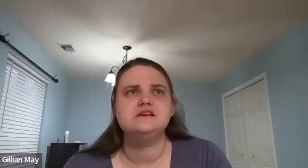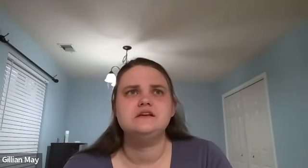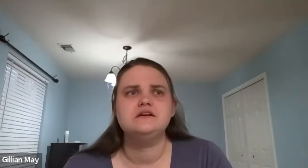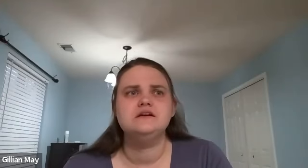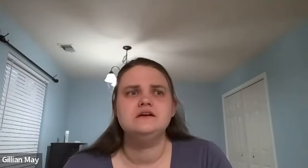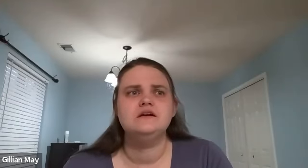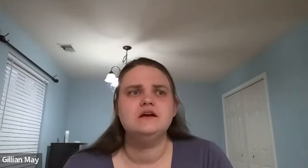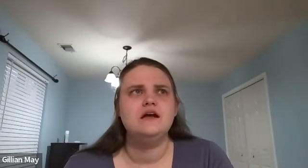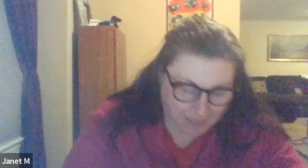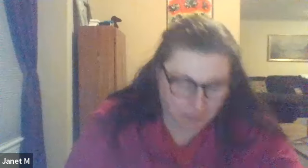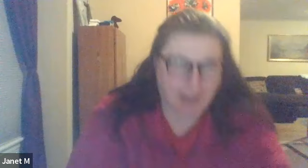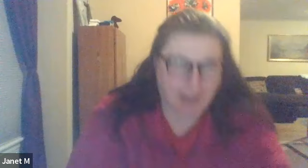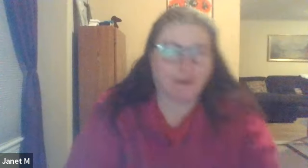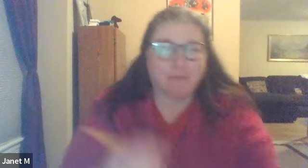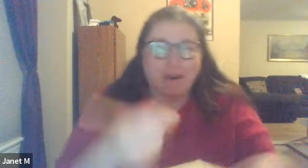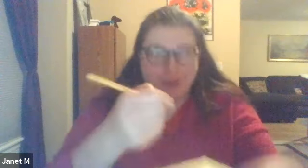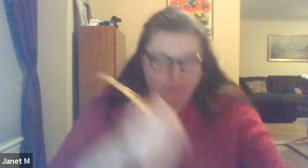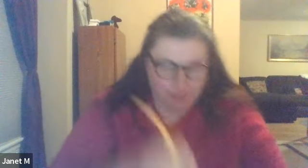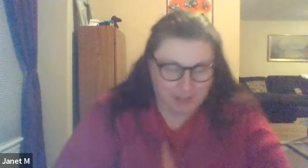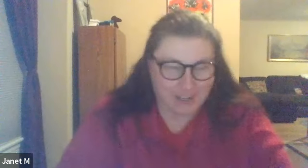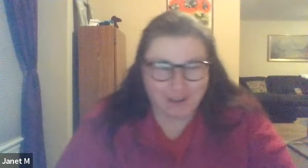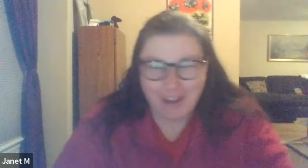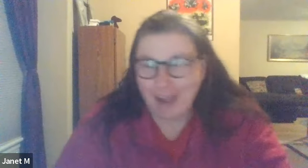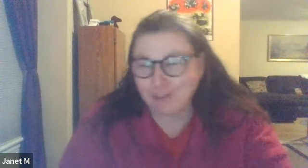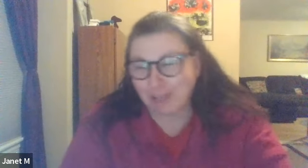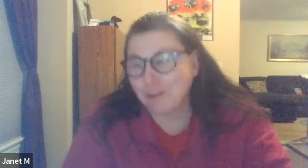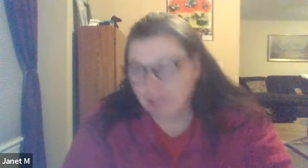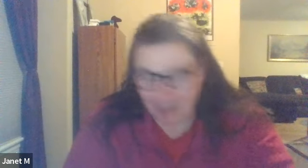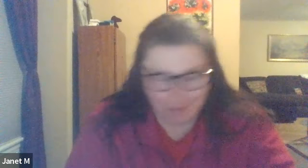FAST. Yeah, I was like, okay, I got to write what I'm doing here. I was like, okay, let me type, but no,